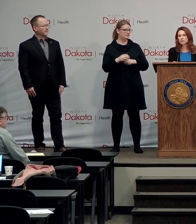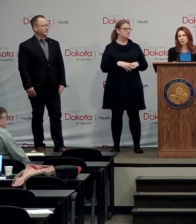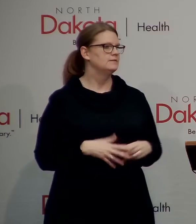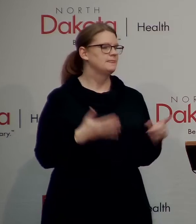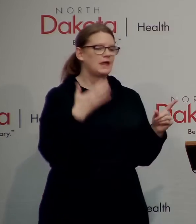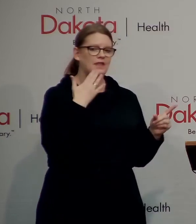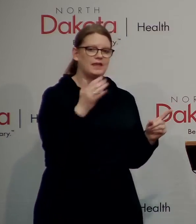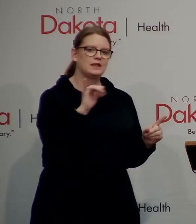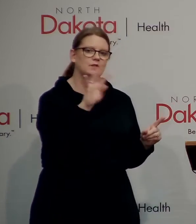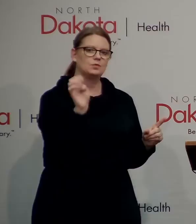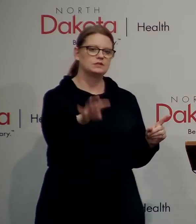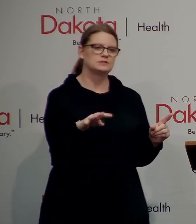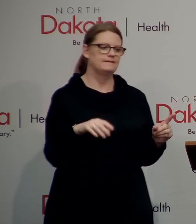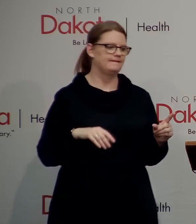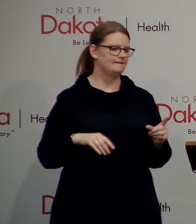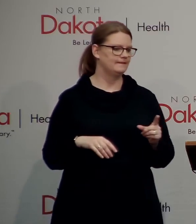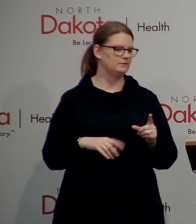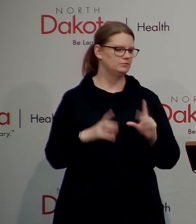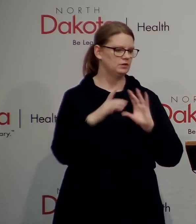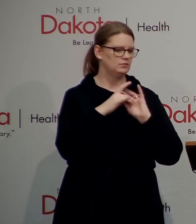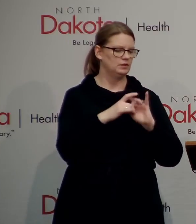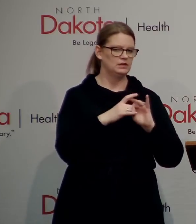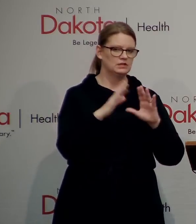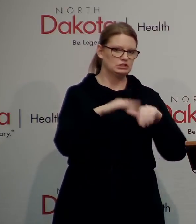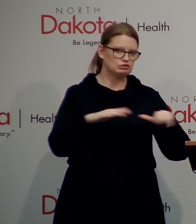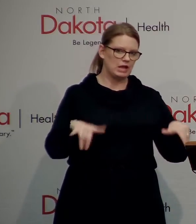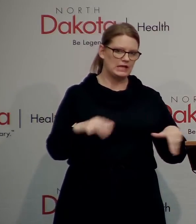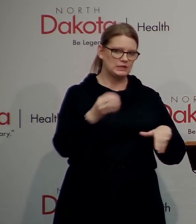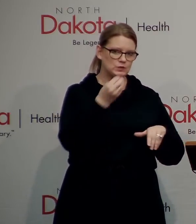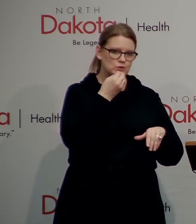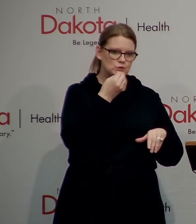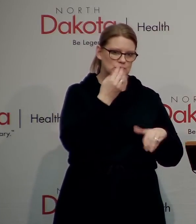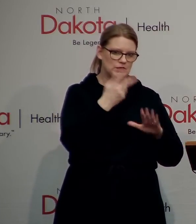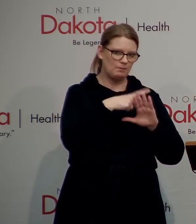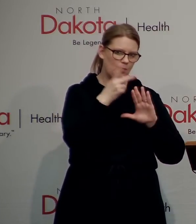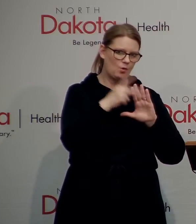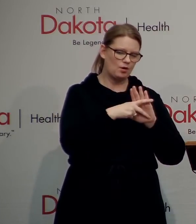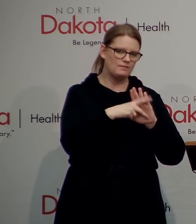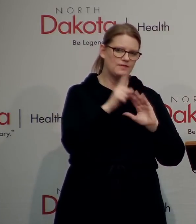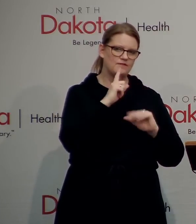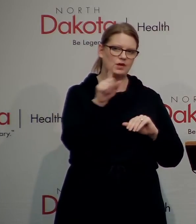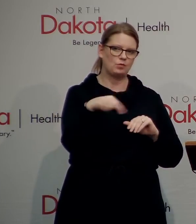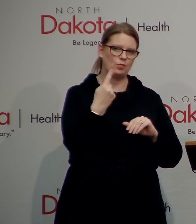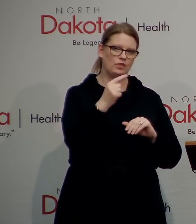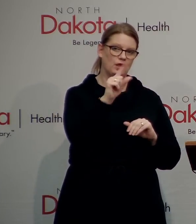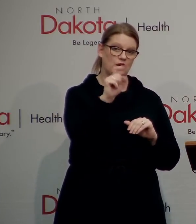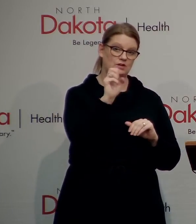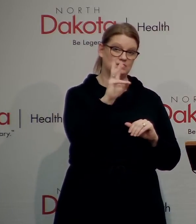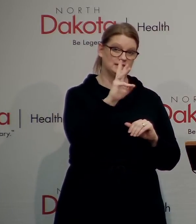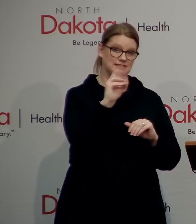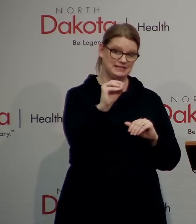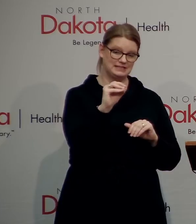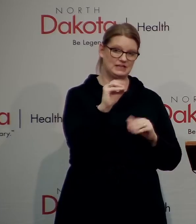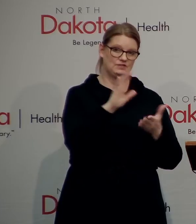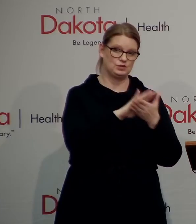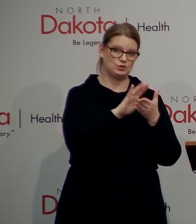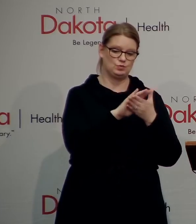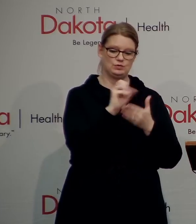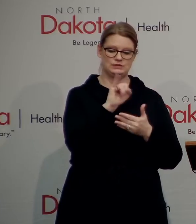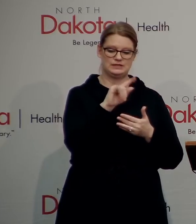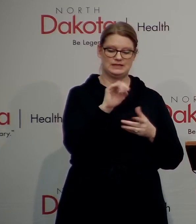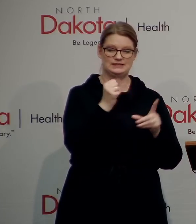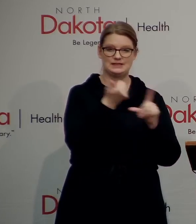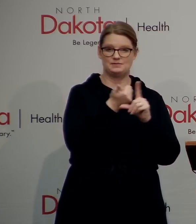Thank you. So the question was in reference to our child nutrition program, the fact that only 160 of our school sites